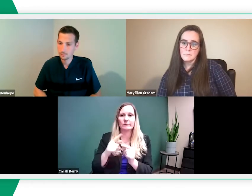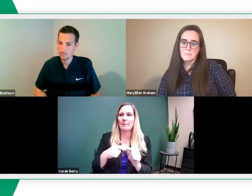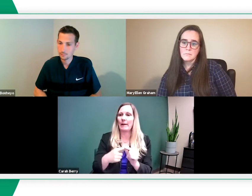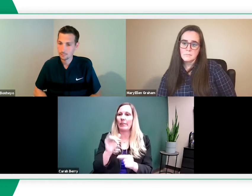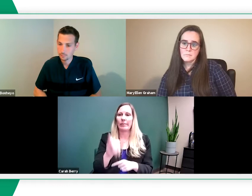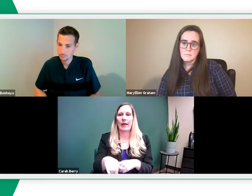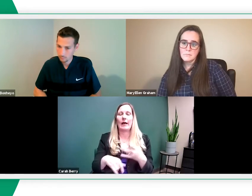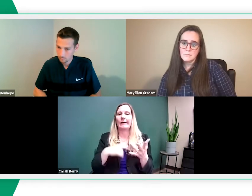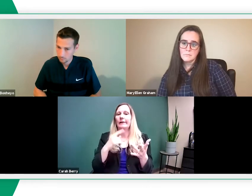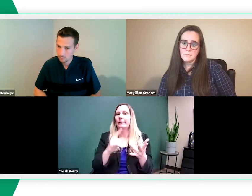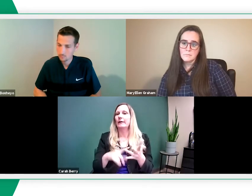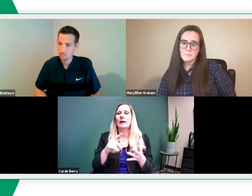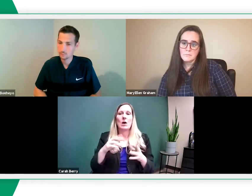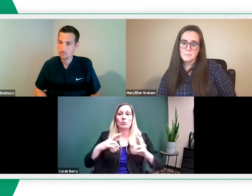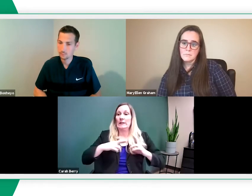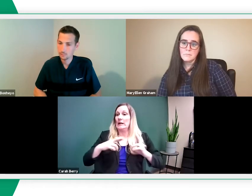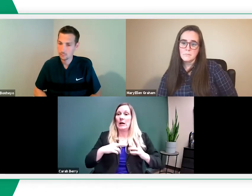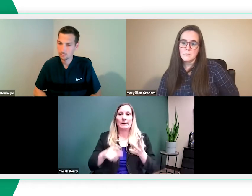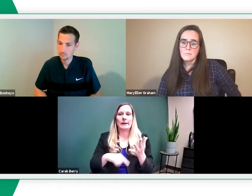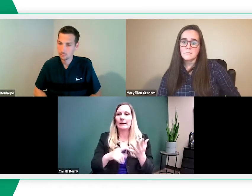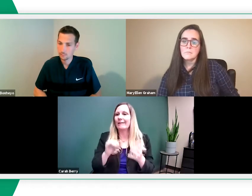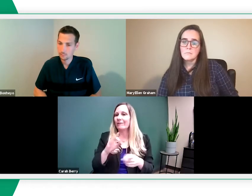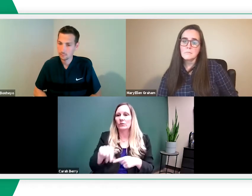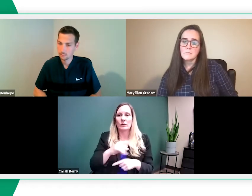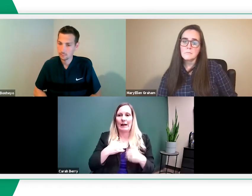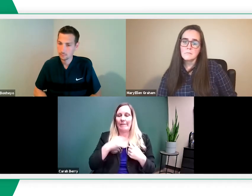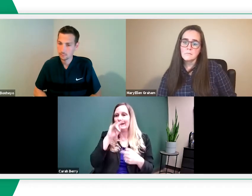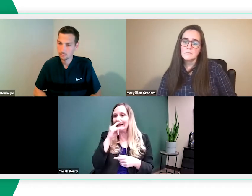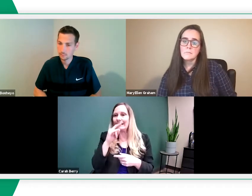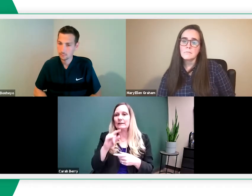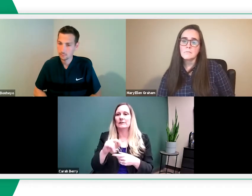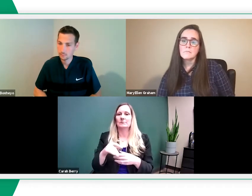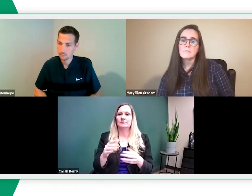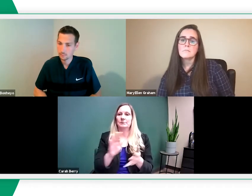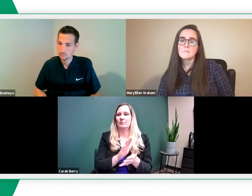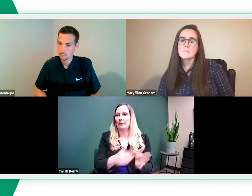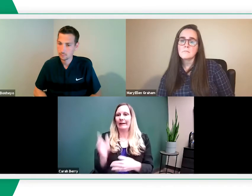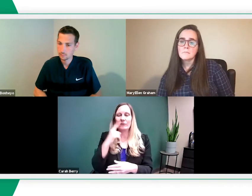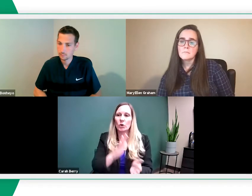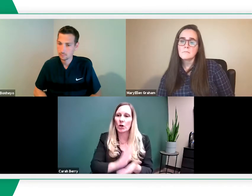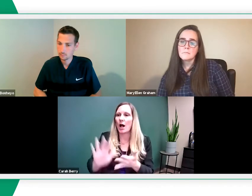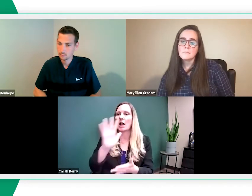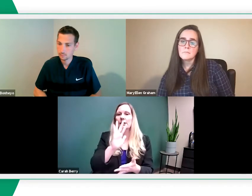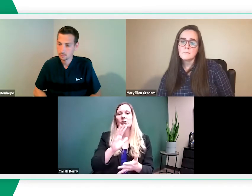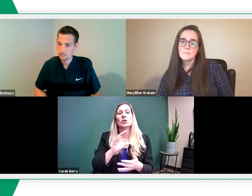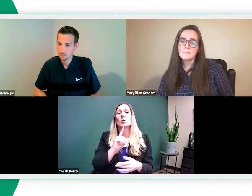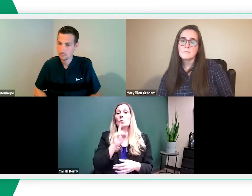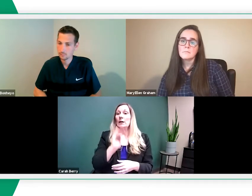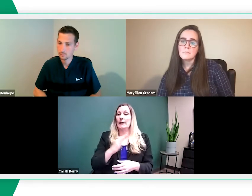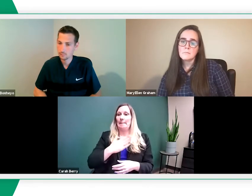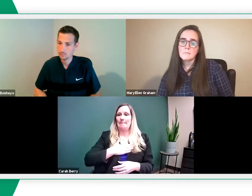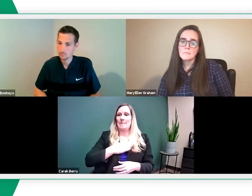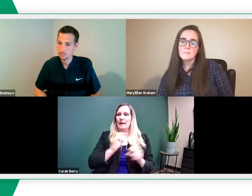If you're saving for a house, we can talk about that. Retirement. If you have children, planning